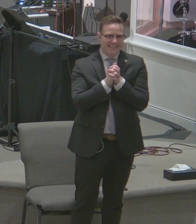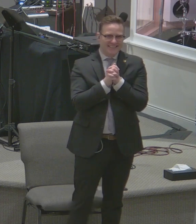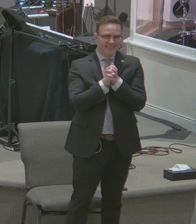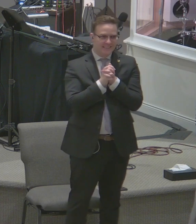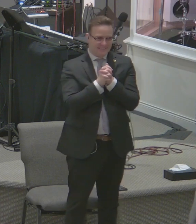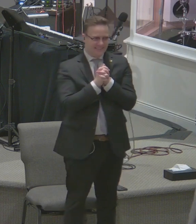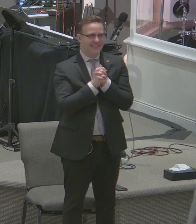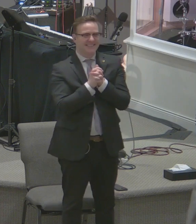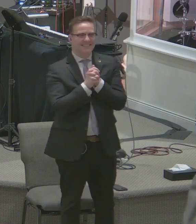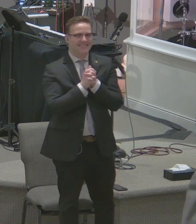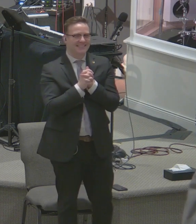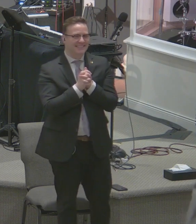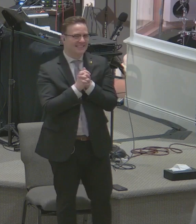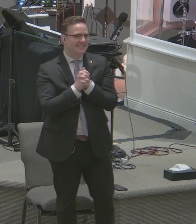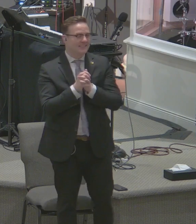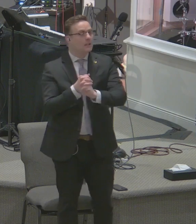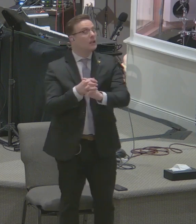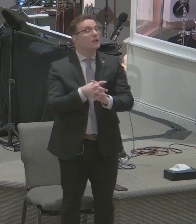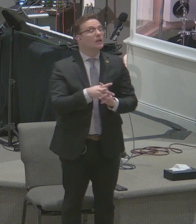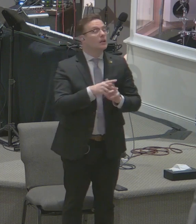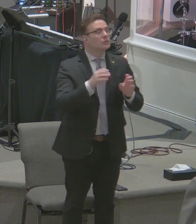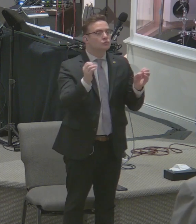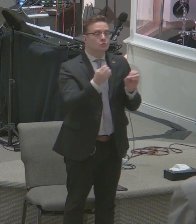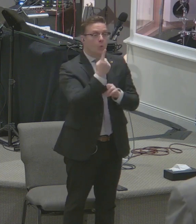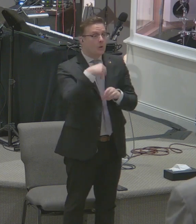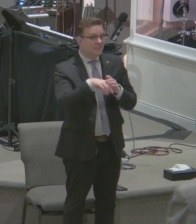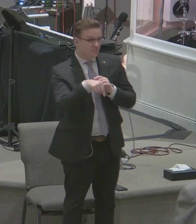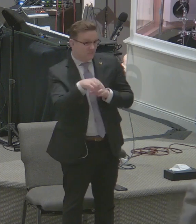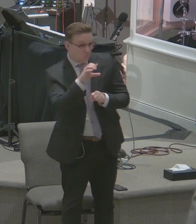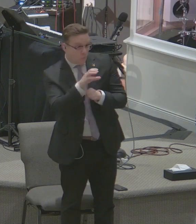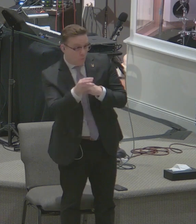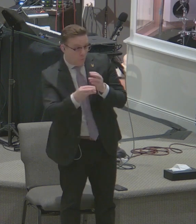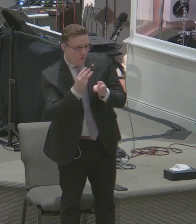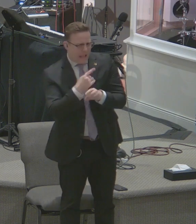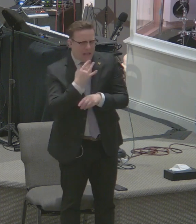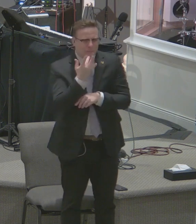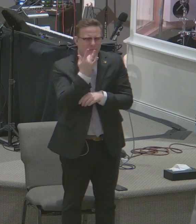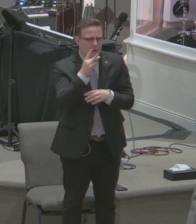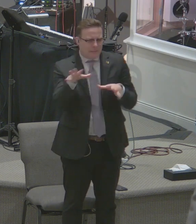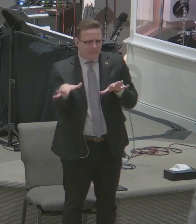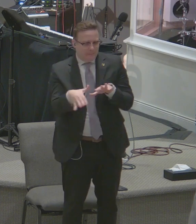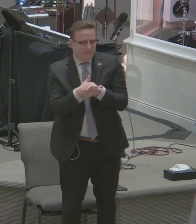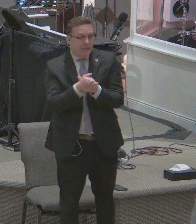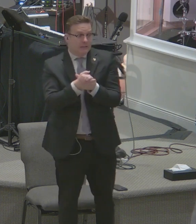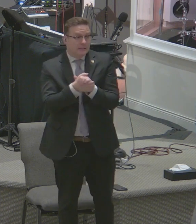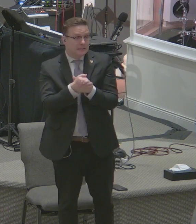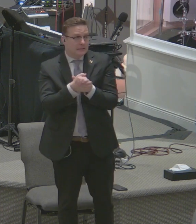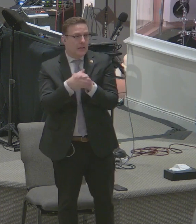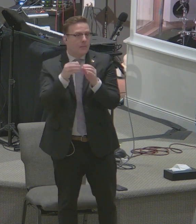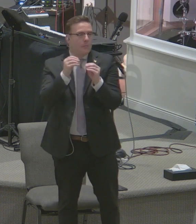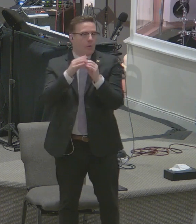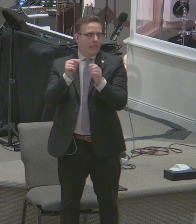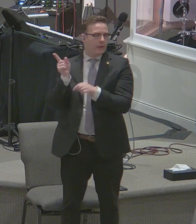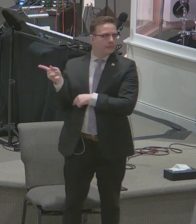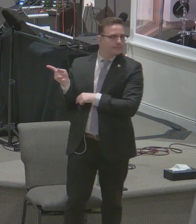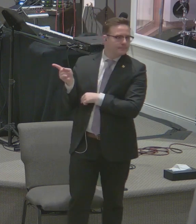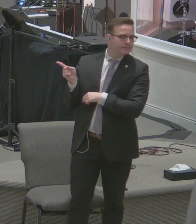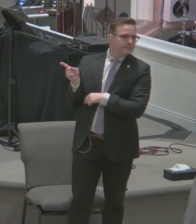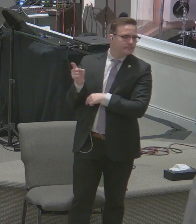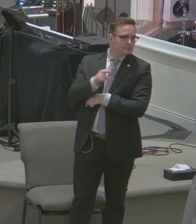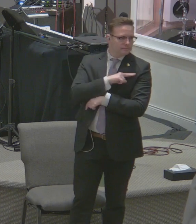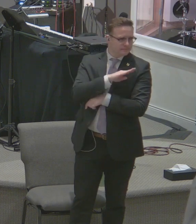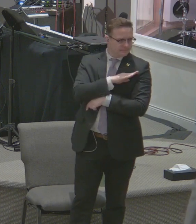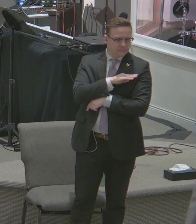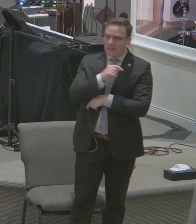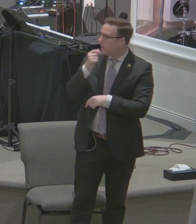To this day, I can tell you there is no one in this world that I would rather be married to than her.